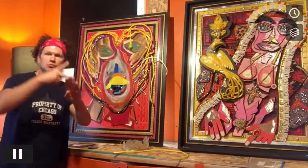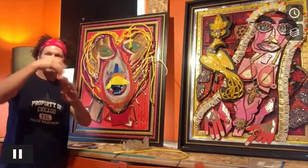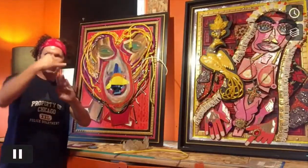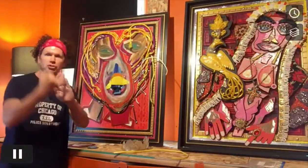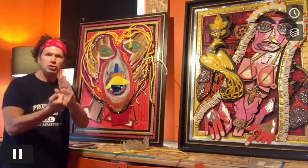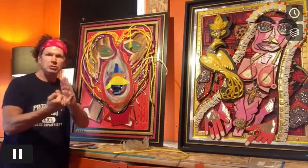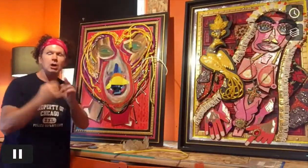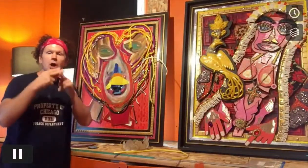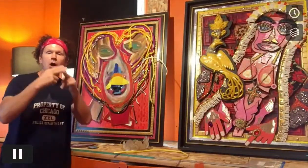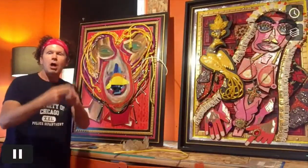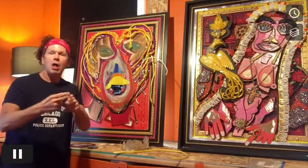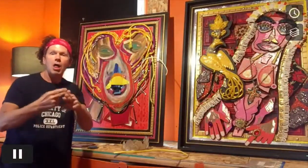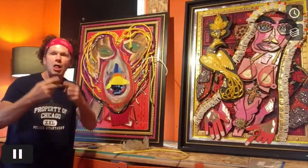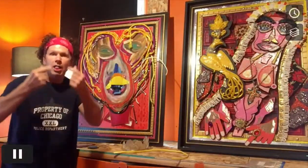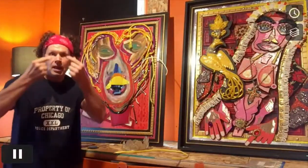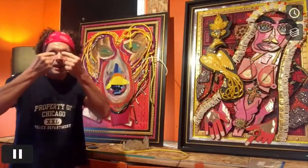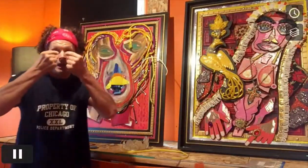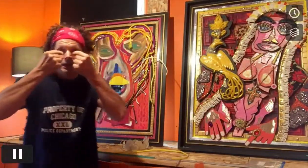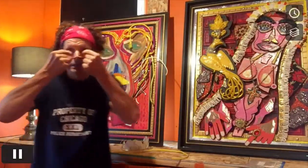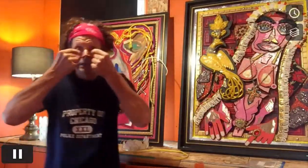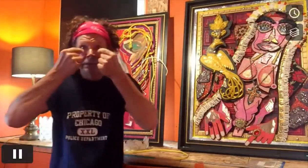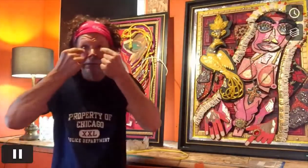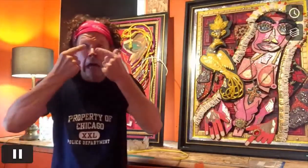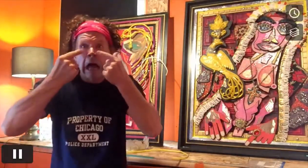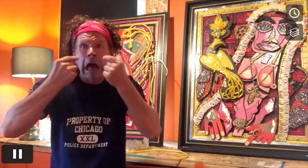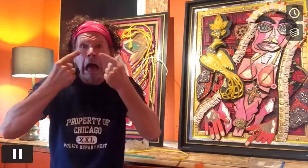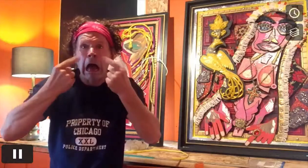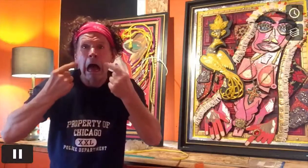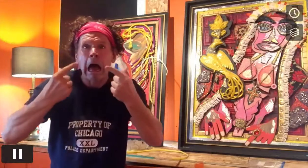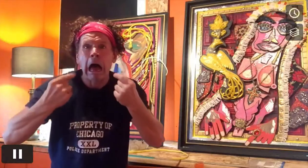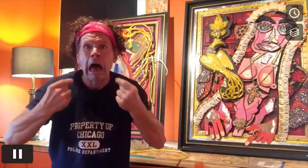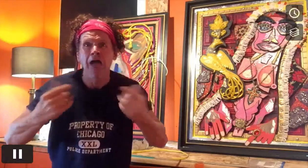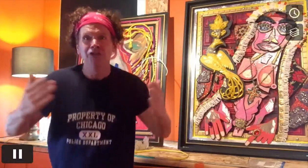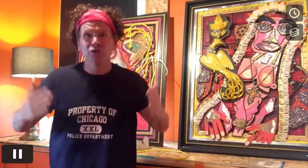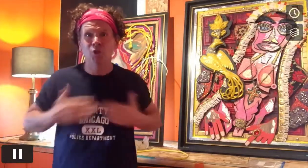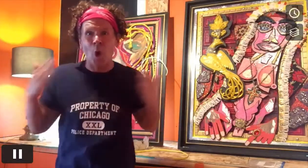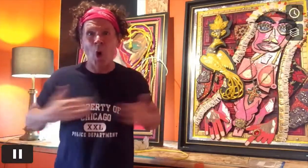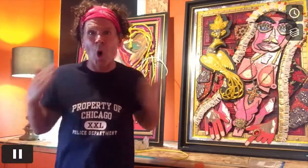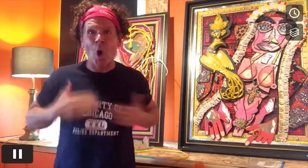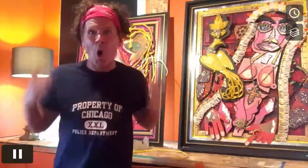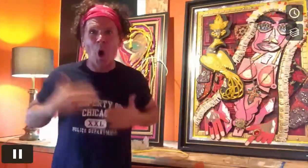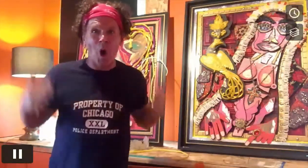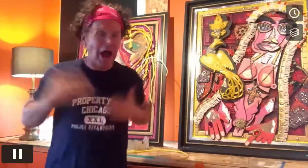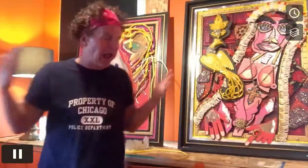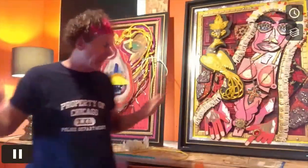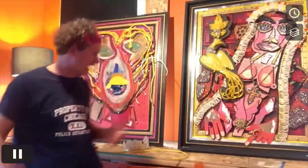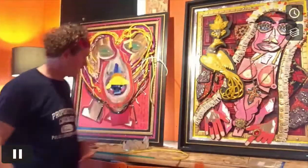My next art project is called Tears of Joy.